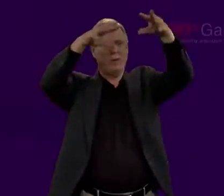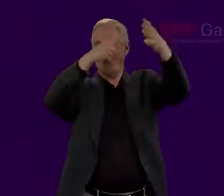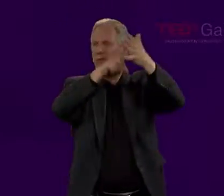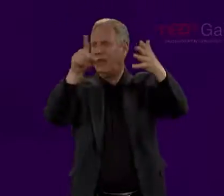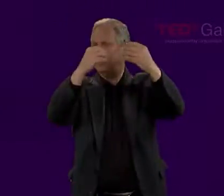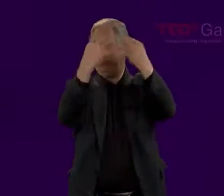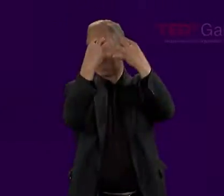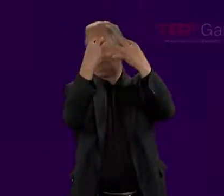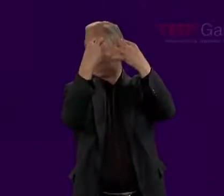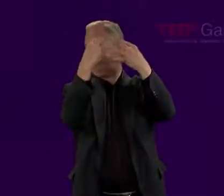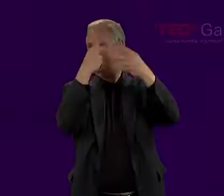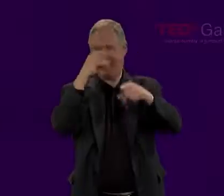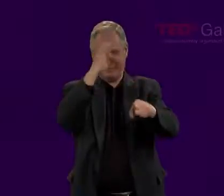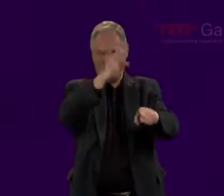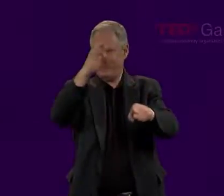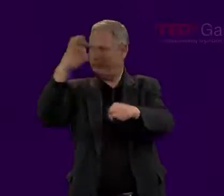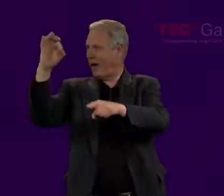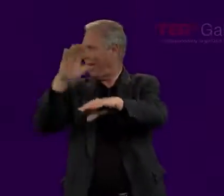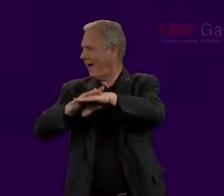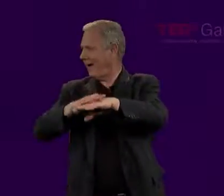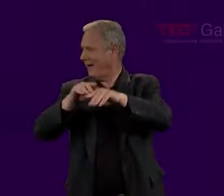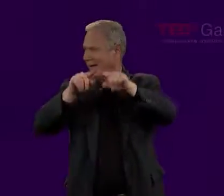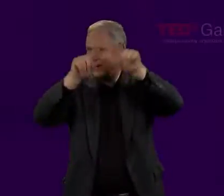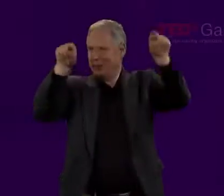The light is right in your face for that picture.